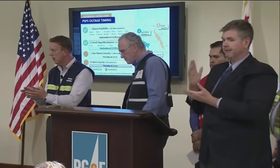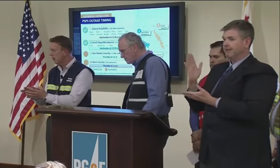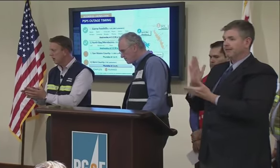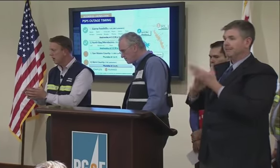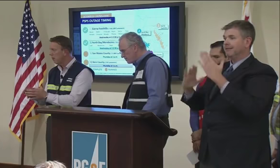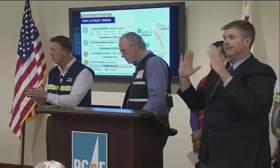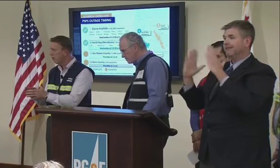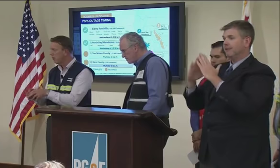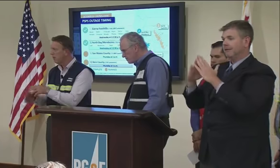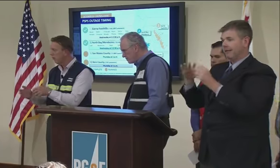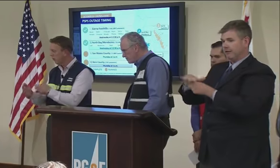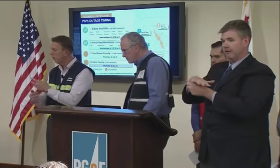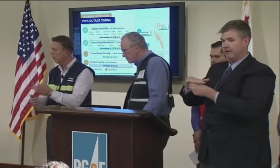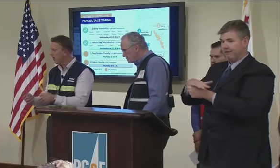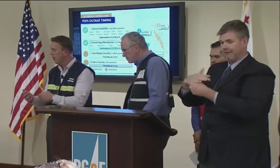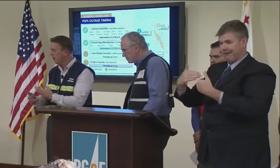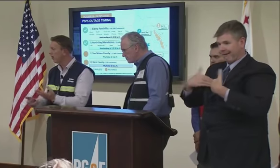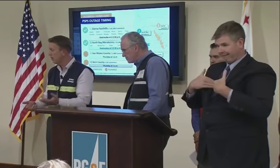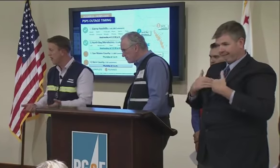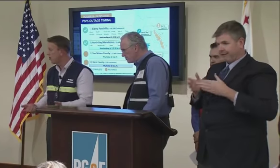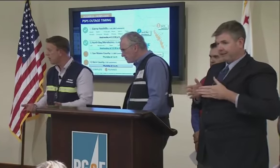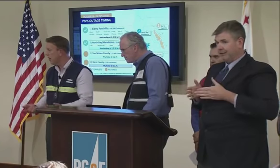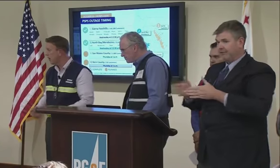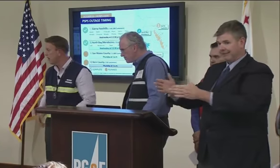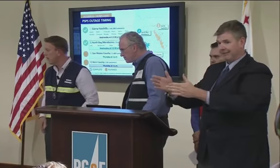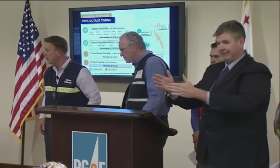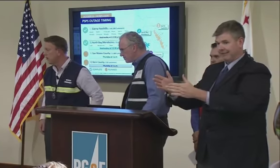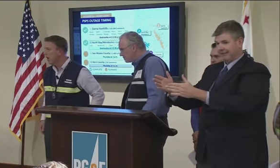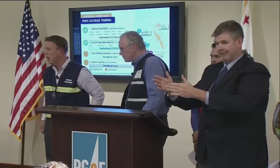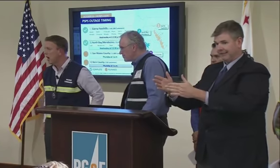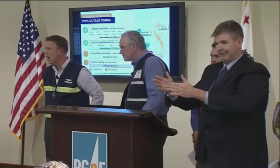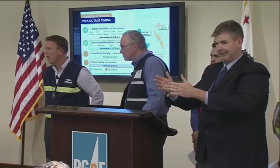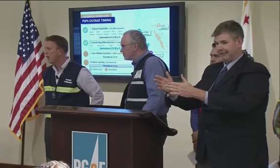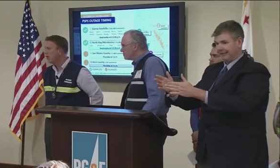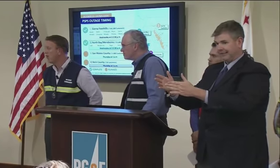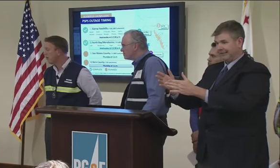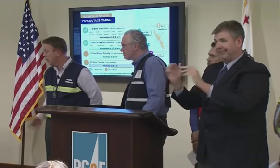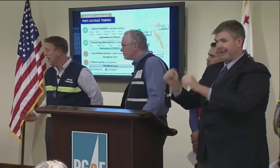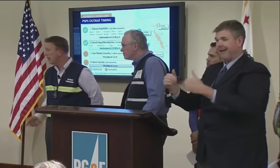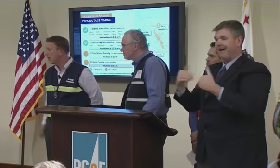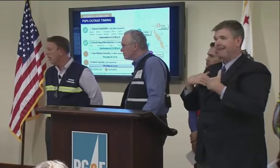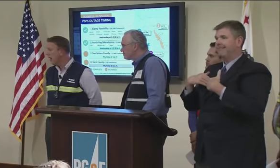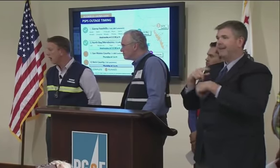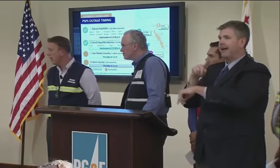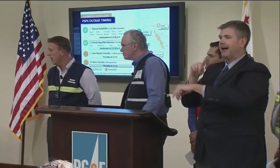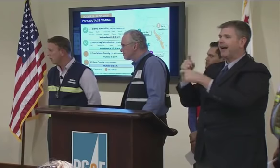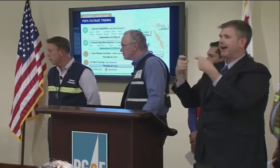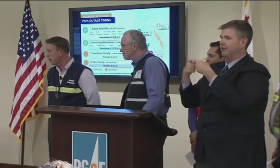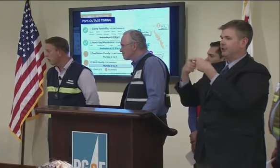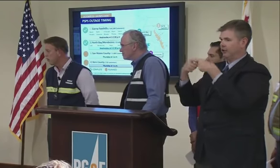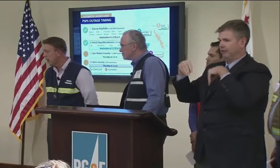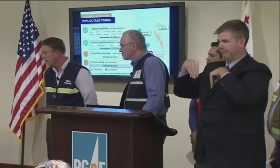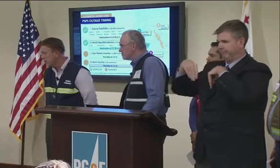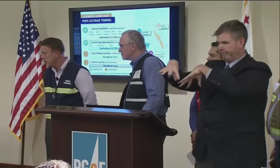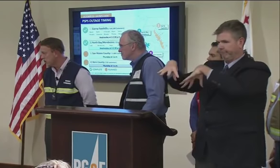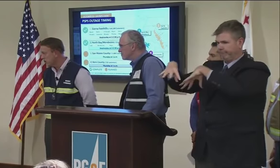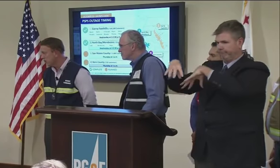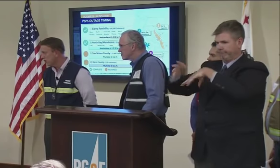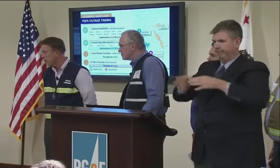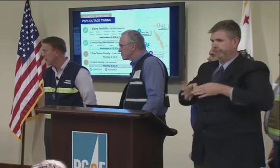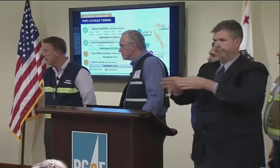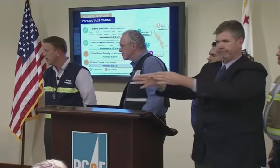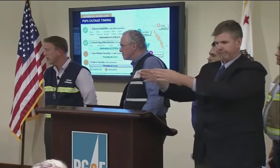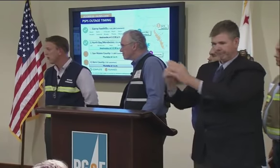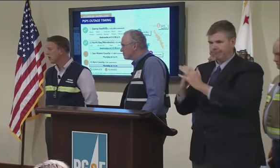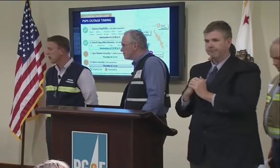energize, you know, the folks in this downtown areas. We can't do that if we have to remove the transmission source,